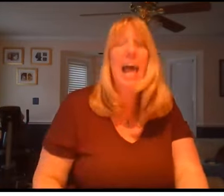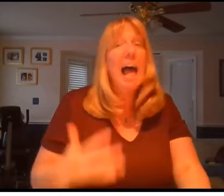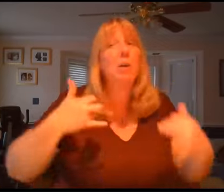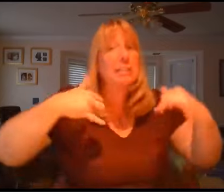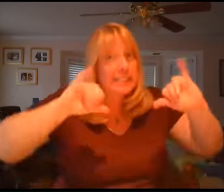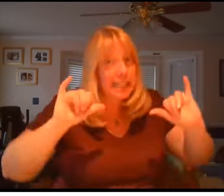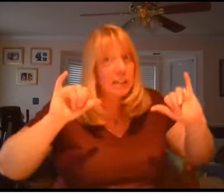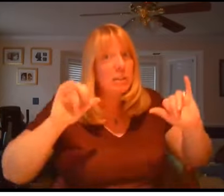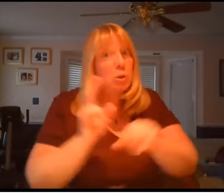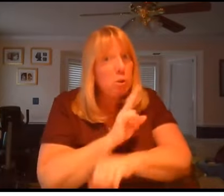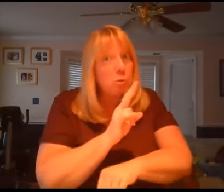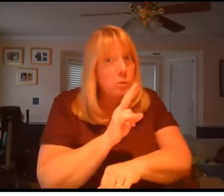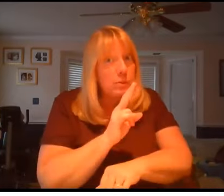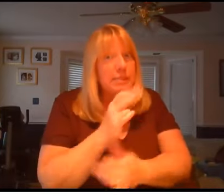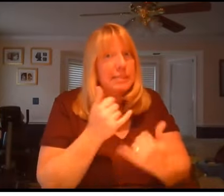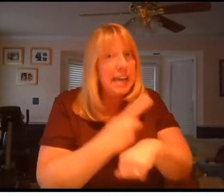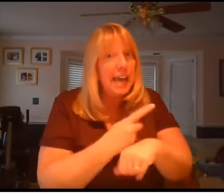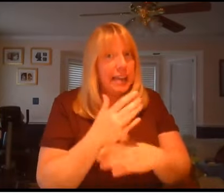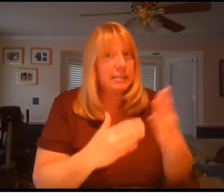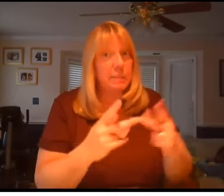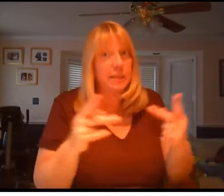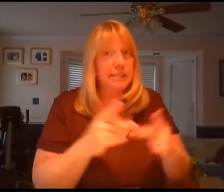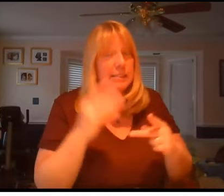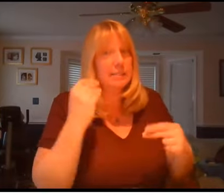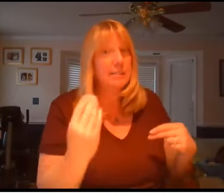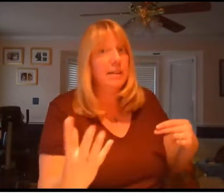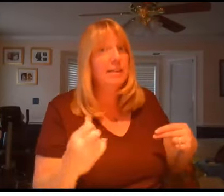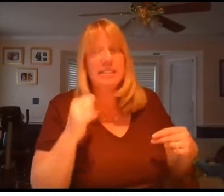up. I still use today's